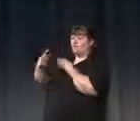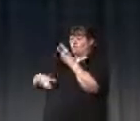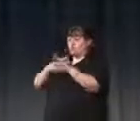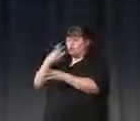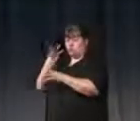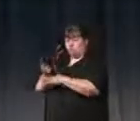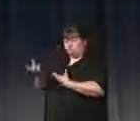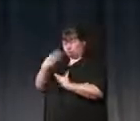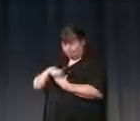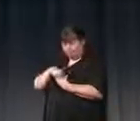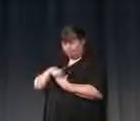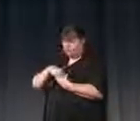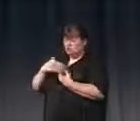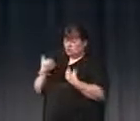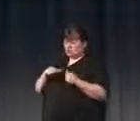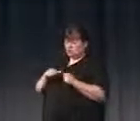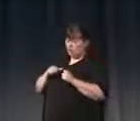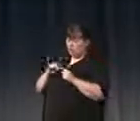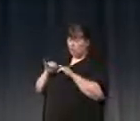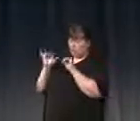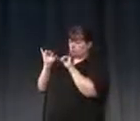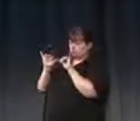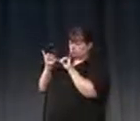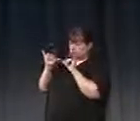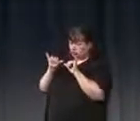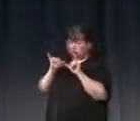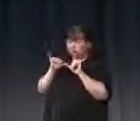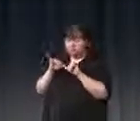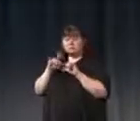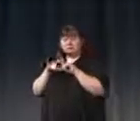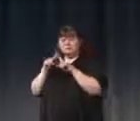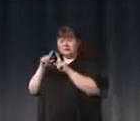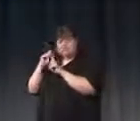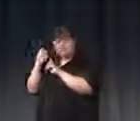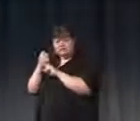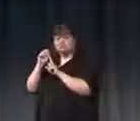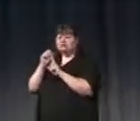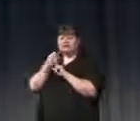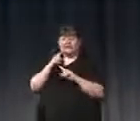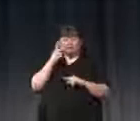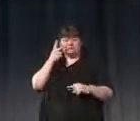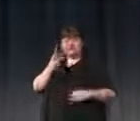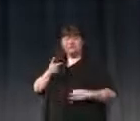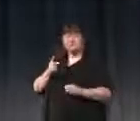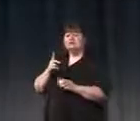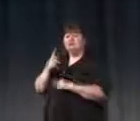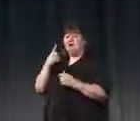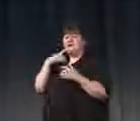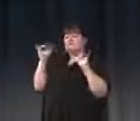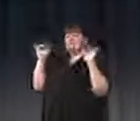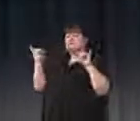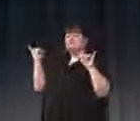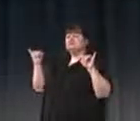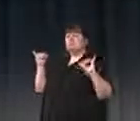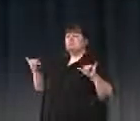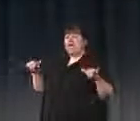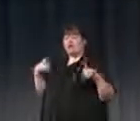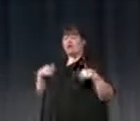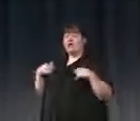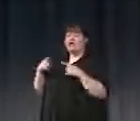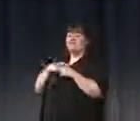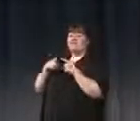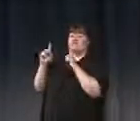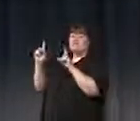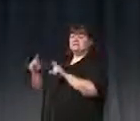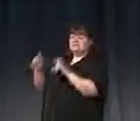to do is to just measure reverberation in lots of different real-world conditions and actually to see whether it exhibits regularities and then to test whether those regularities